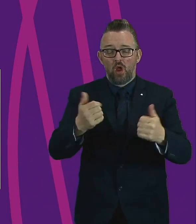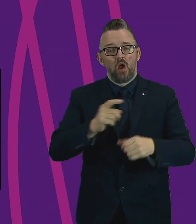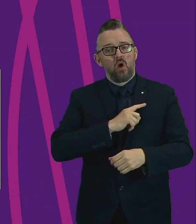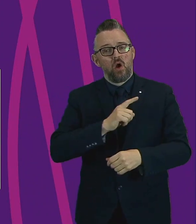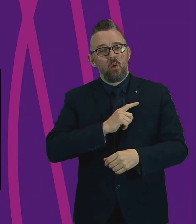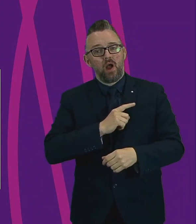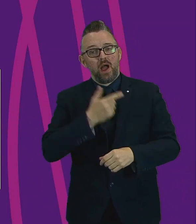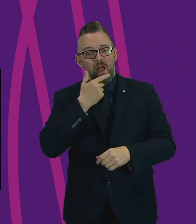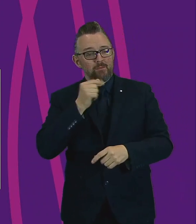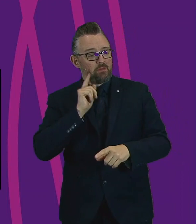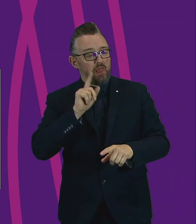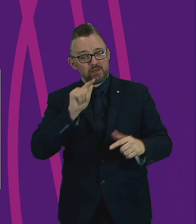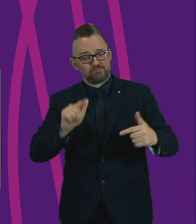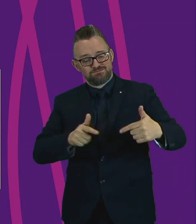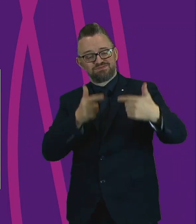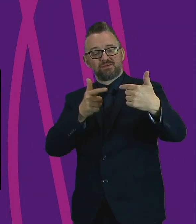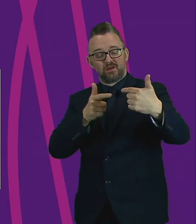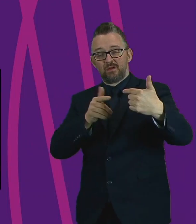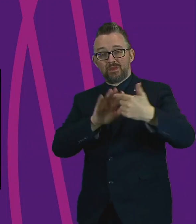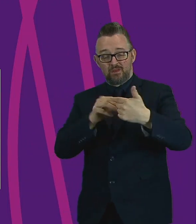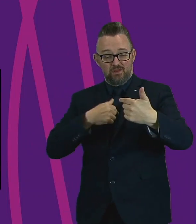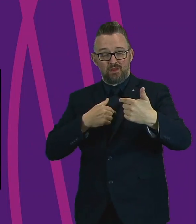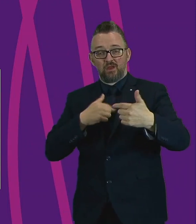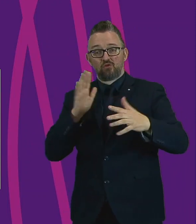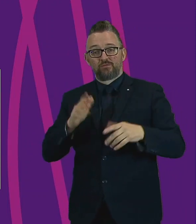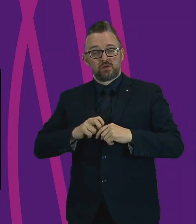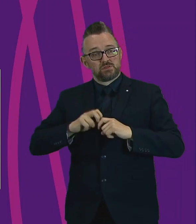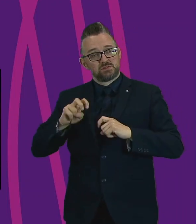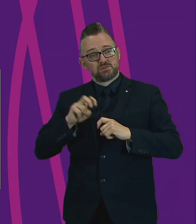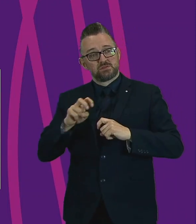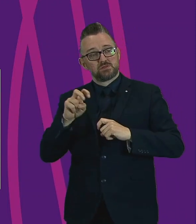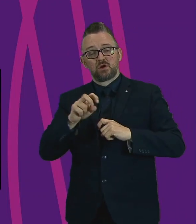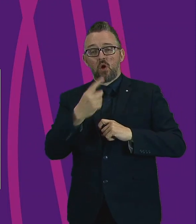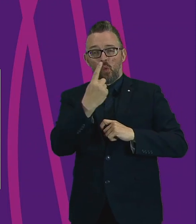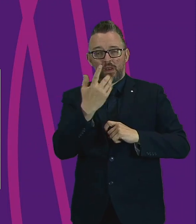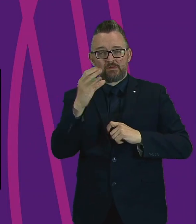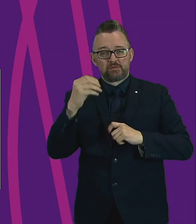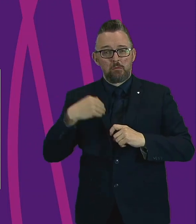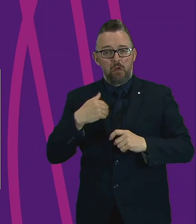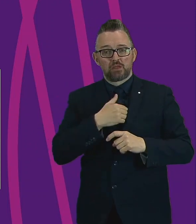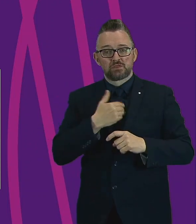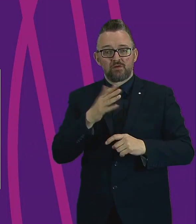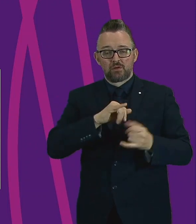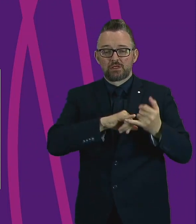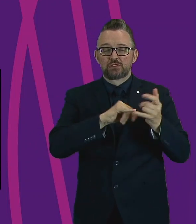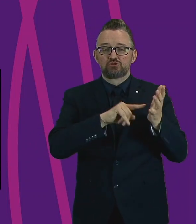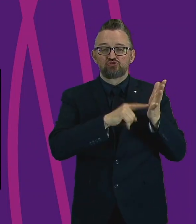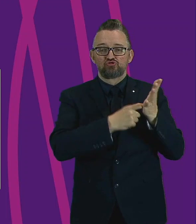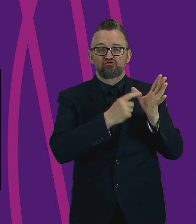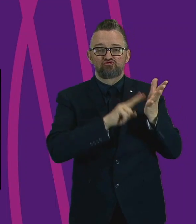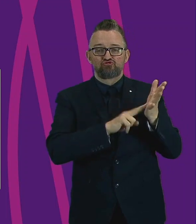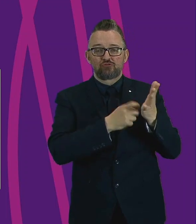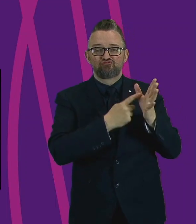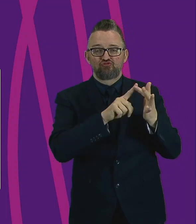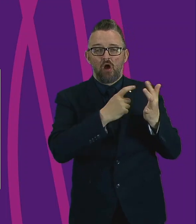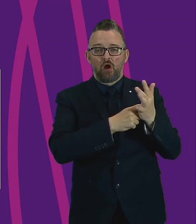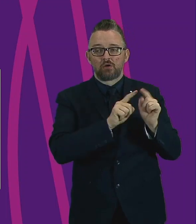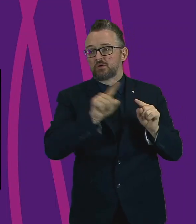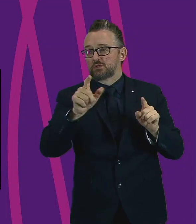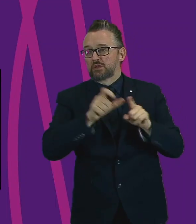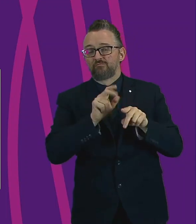to access appointments without making the 150-mile round trip from Stranraer to Dumfries. And I welcome